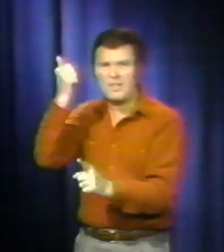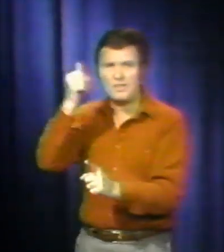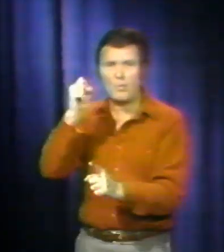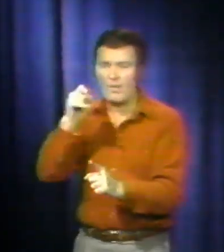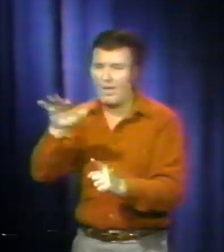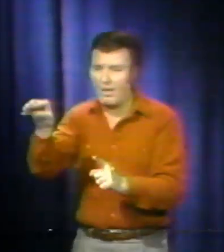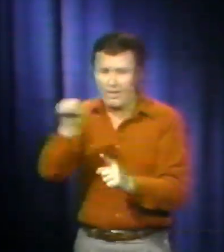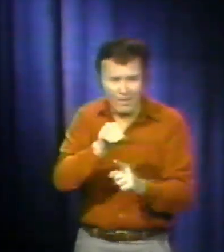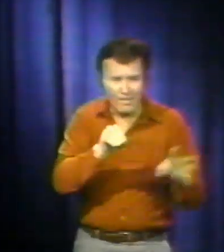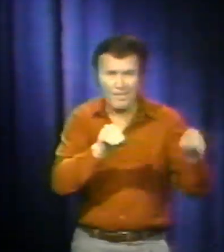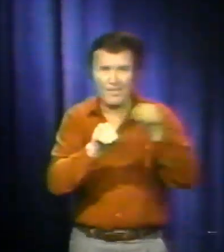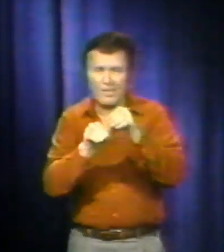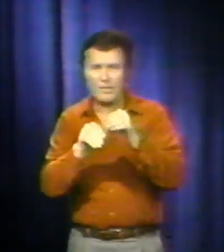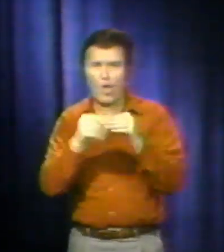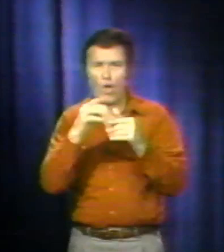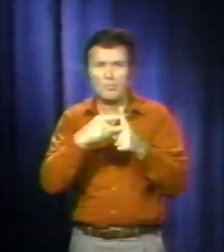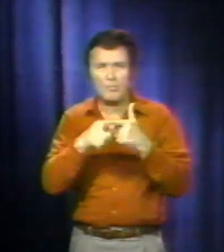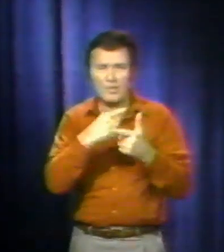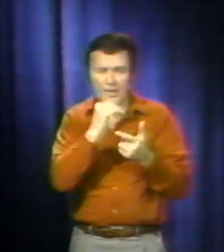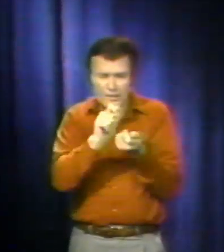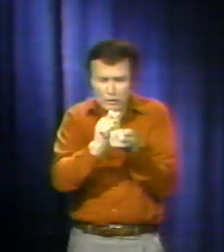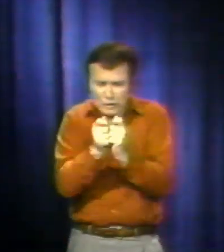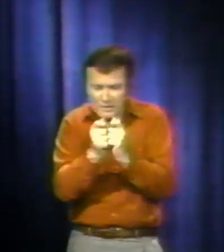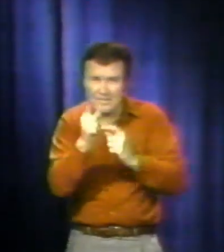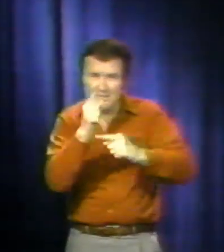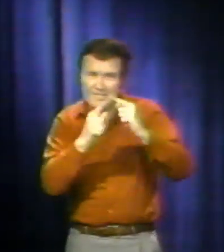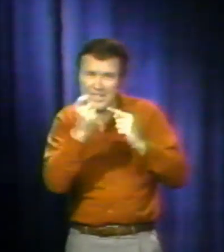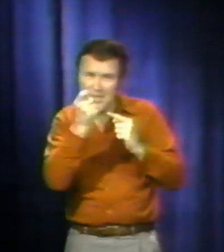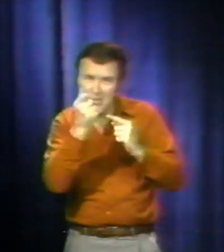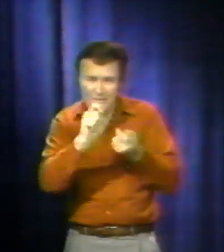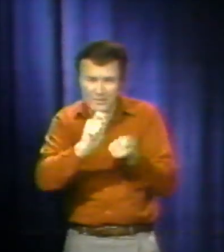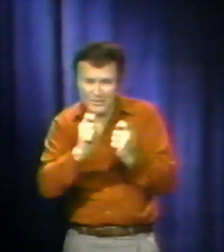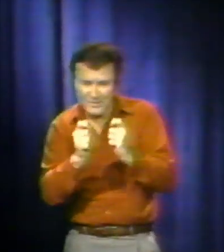better, or they would modify the signs a little.